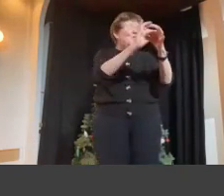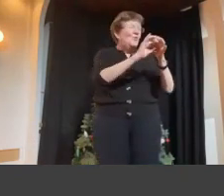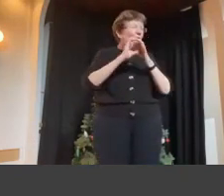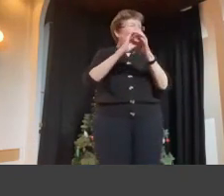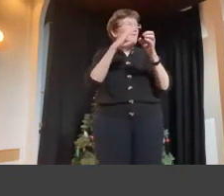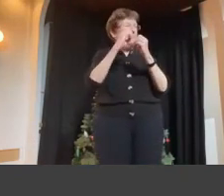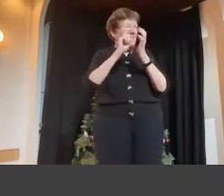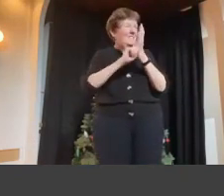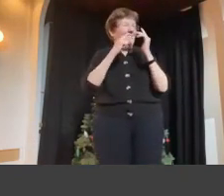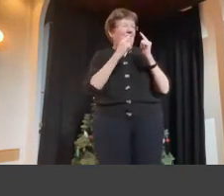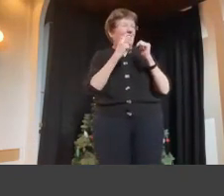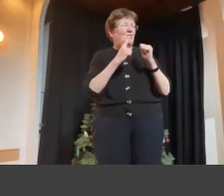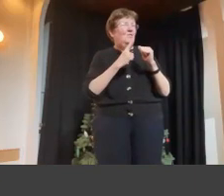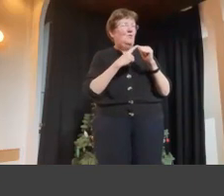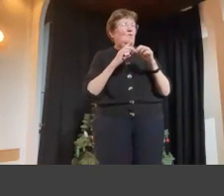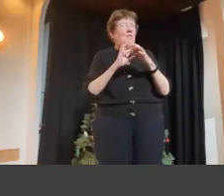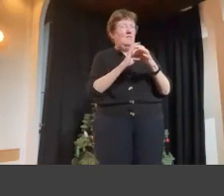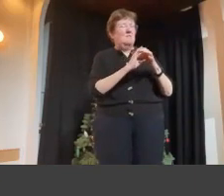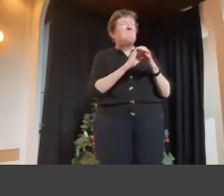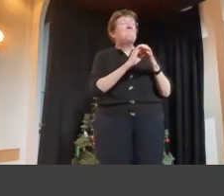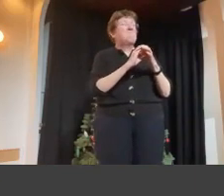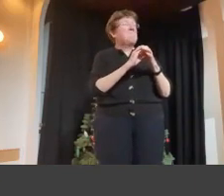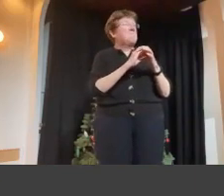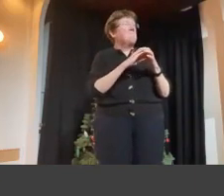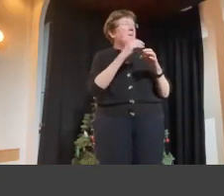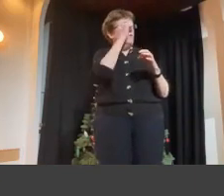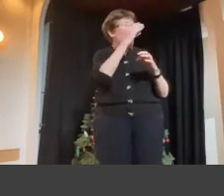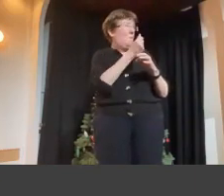There's ABSLTA, the Association of BSL Teachers,